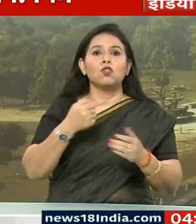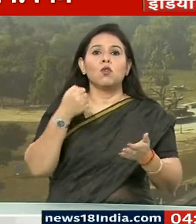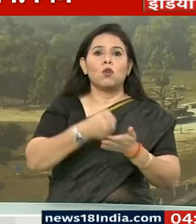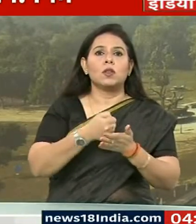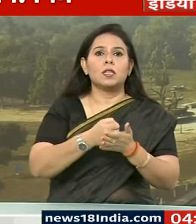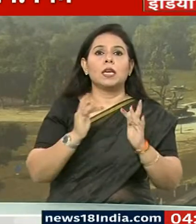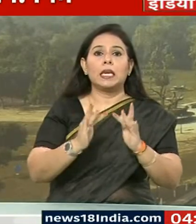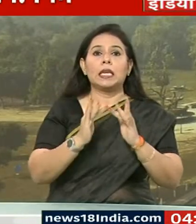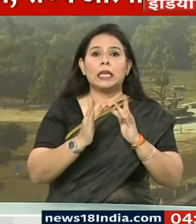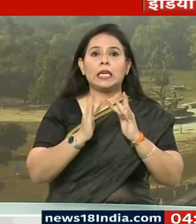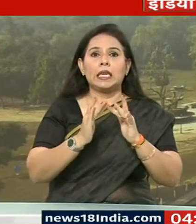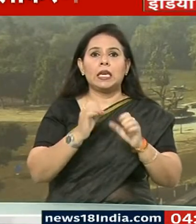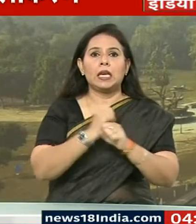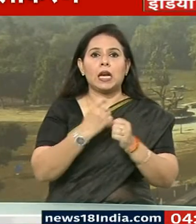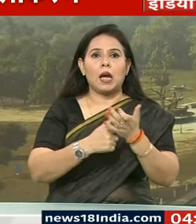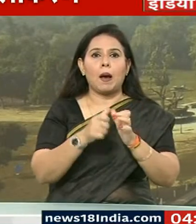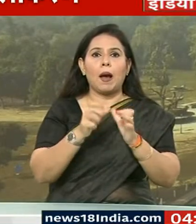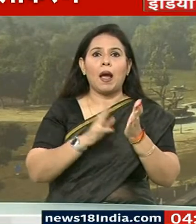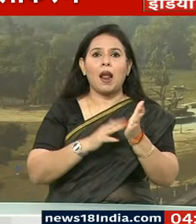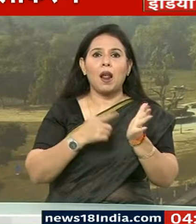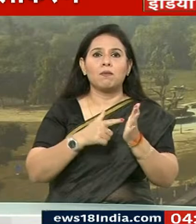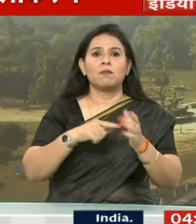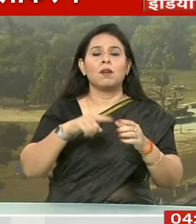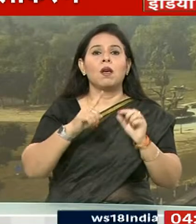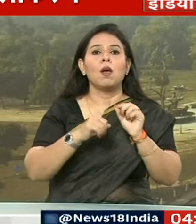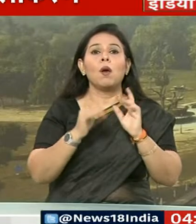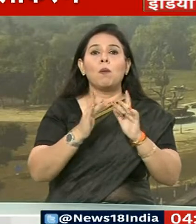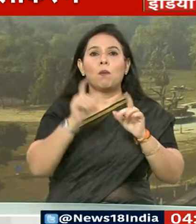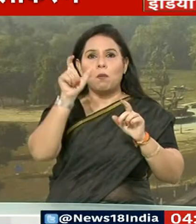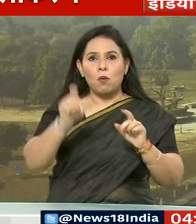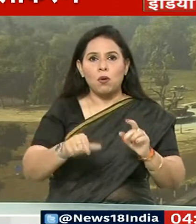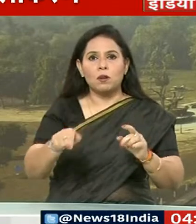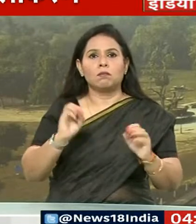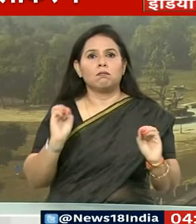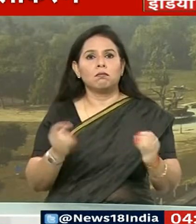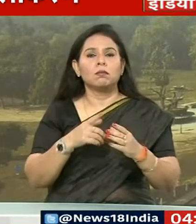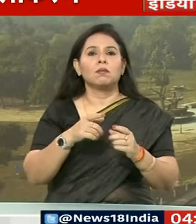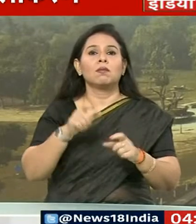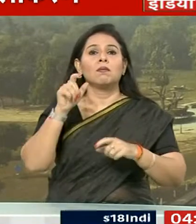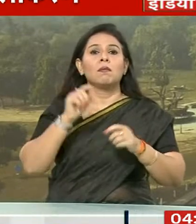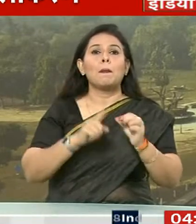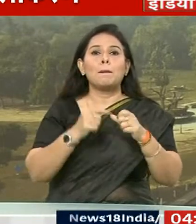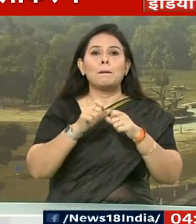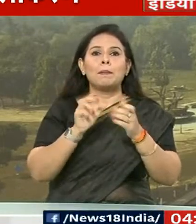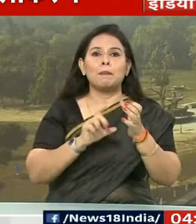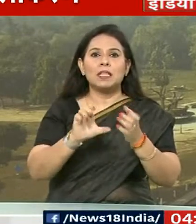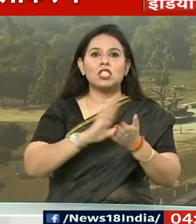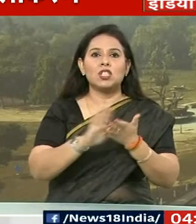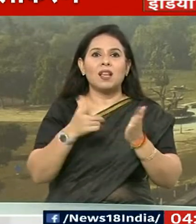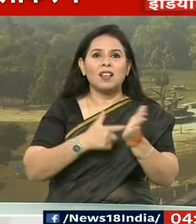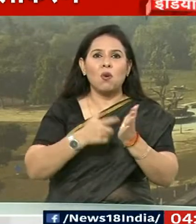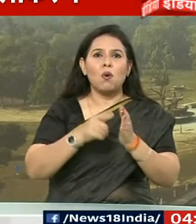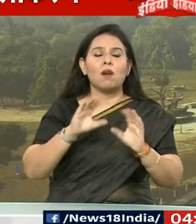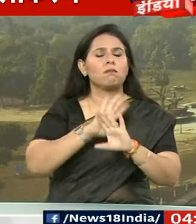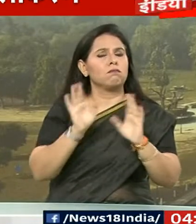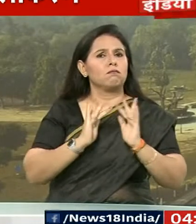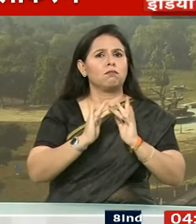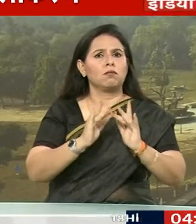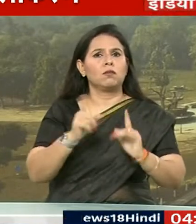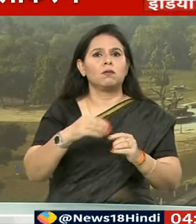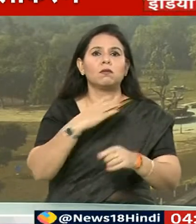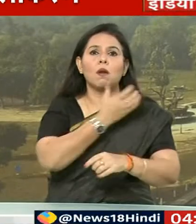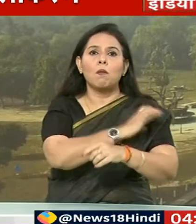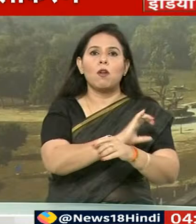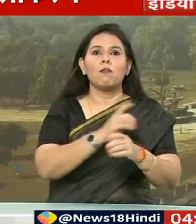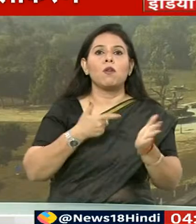He also launched an e-Gram Swaraj portal to make panchayats completely digital, which will empower